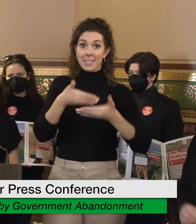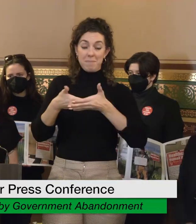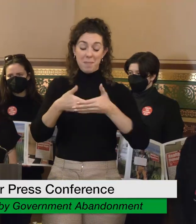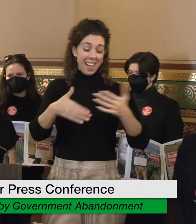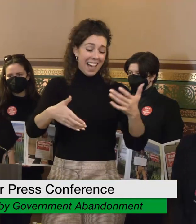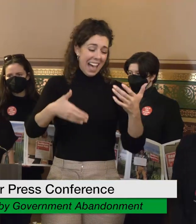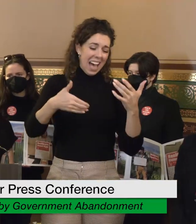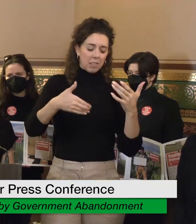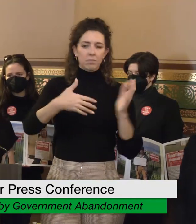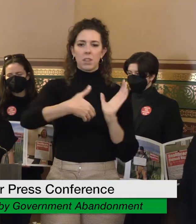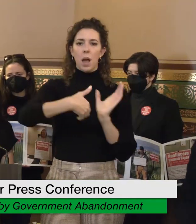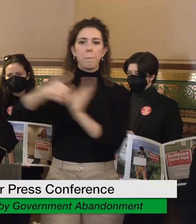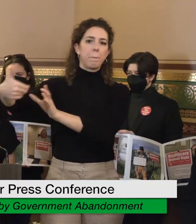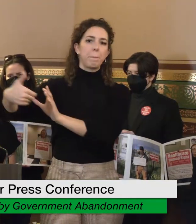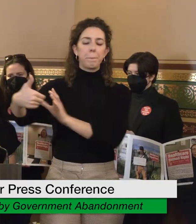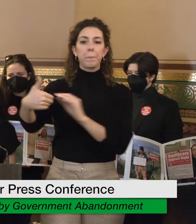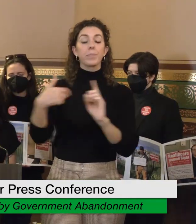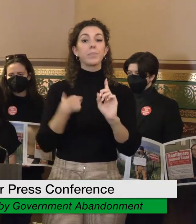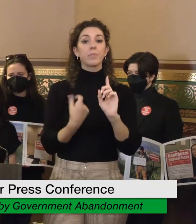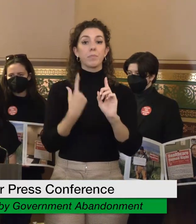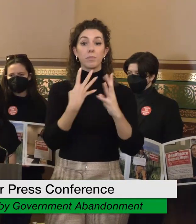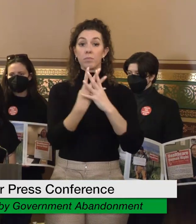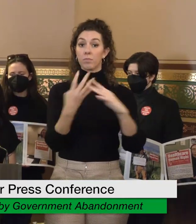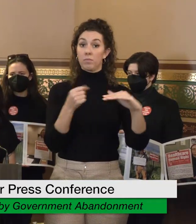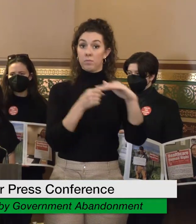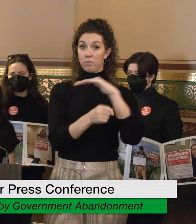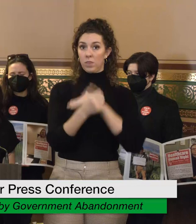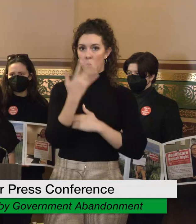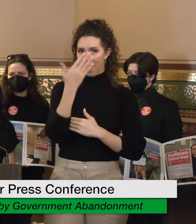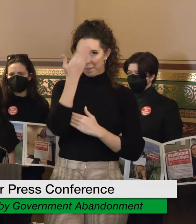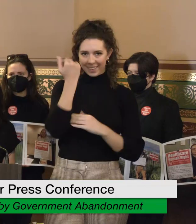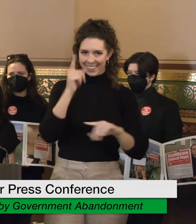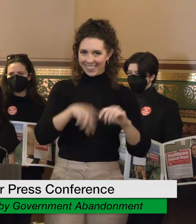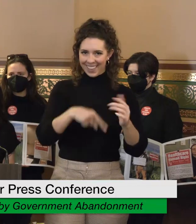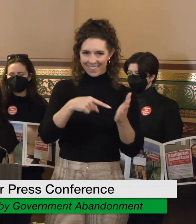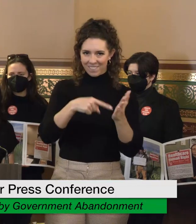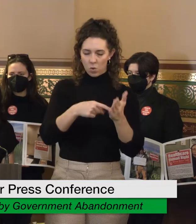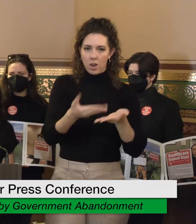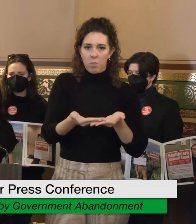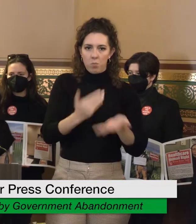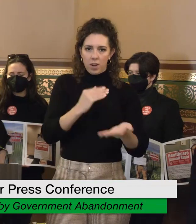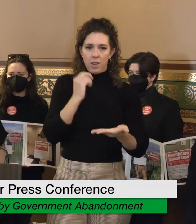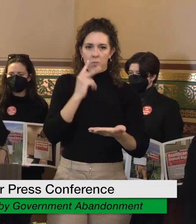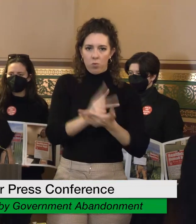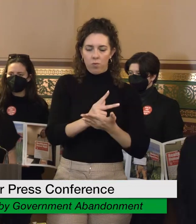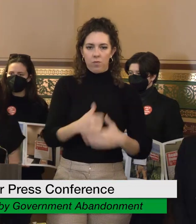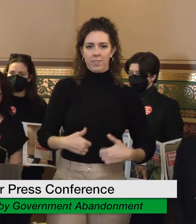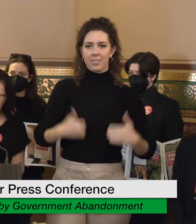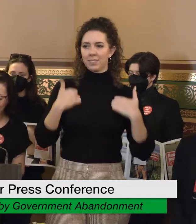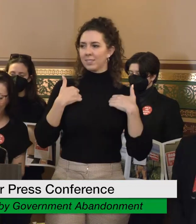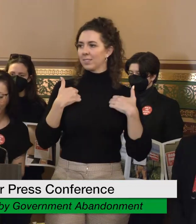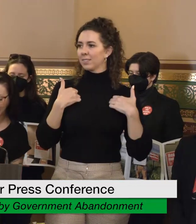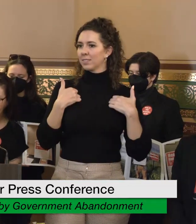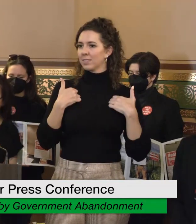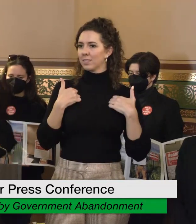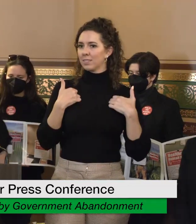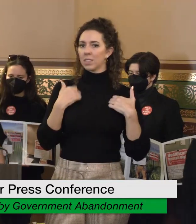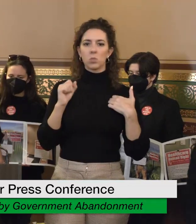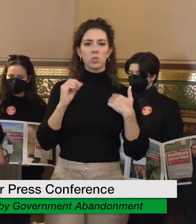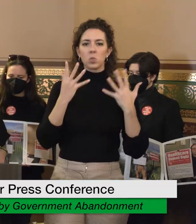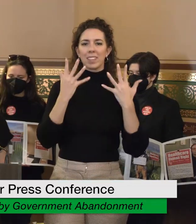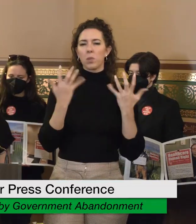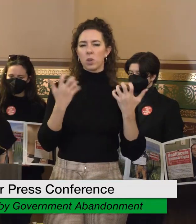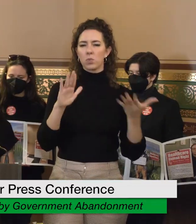arms. I was only incarcerated at this time because I couldn't afford a pre-approved residence. And it was so sad I wanted to